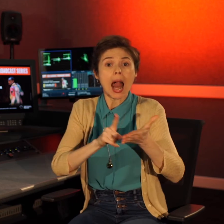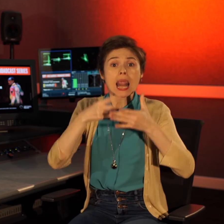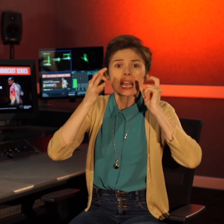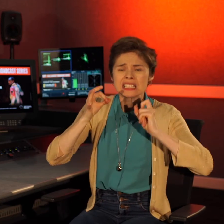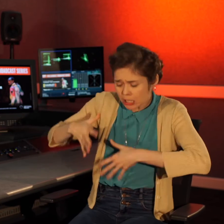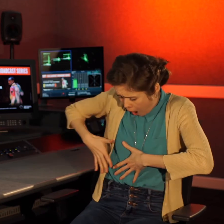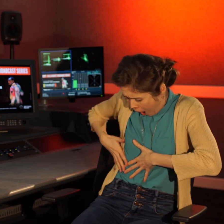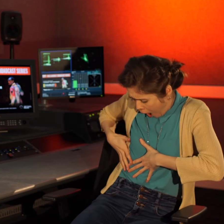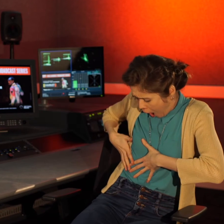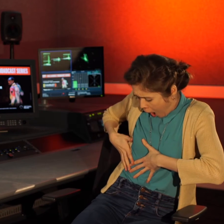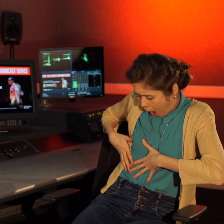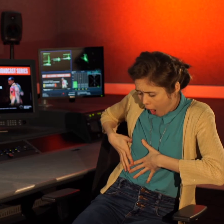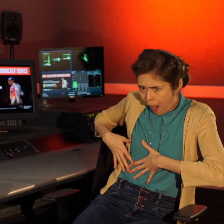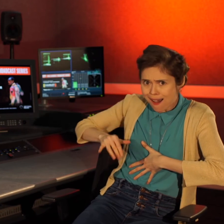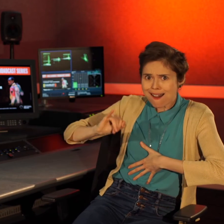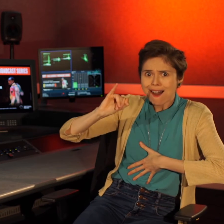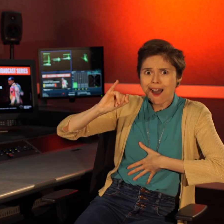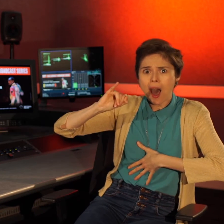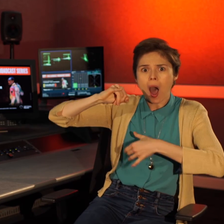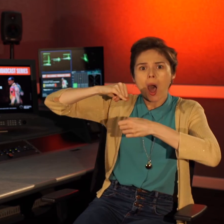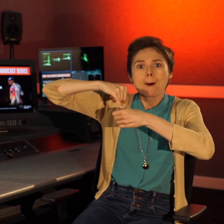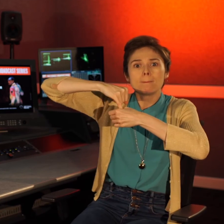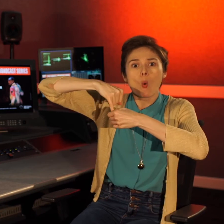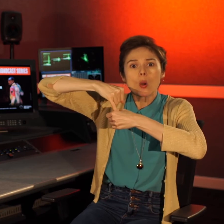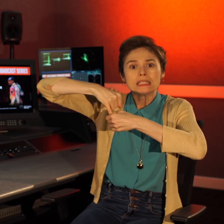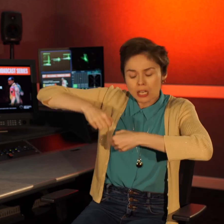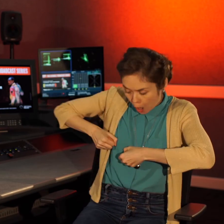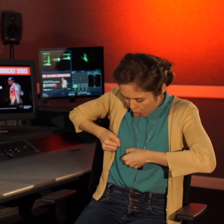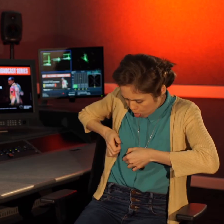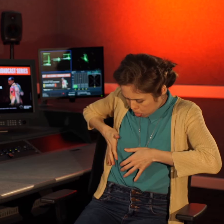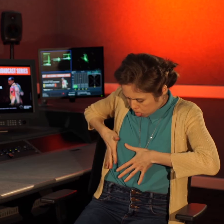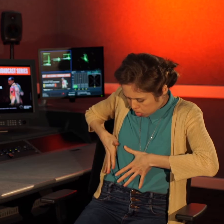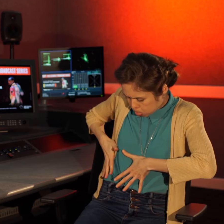and Hamlet get cut with the poisoned weapon.